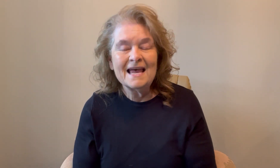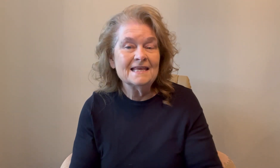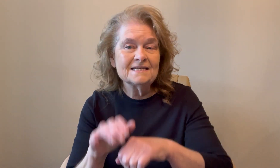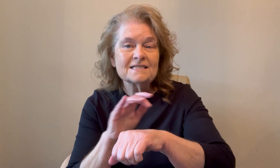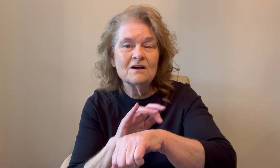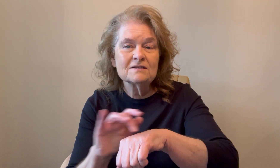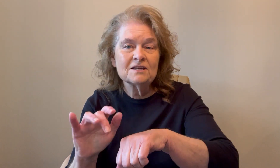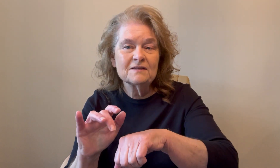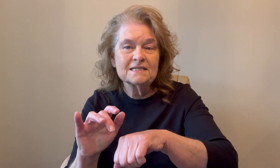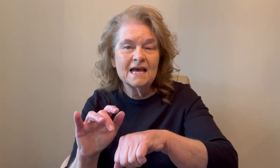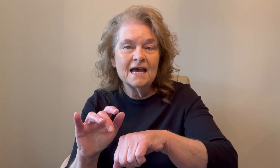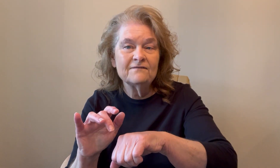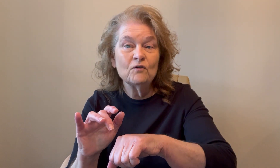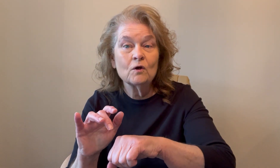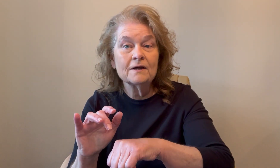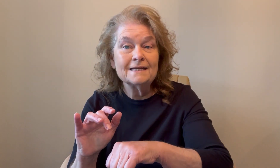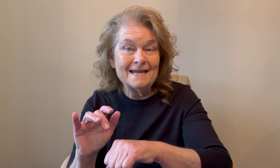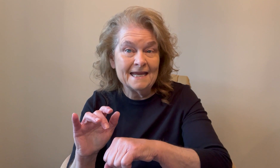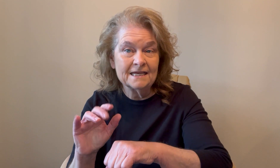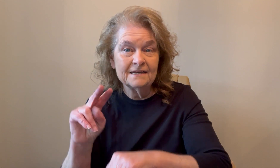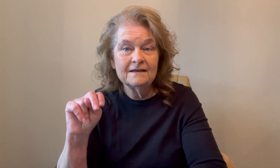This is also the sign for naked,